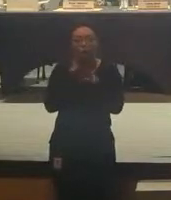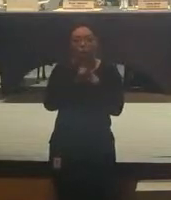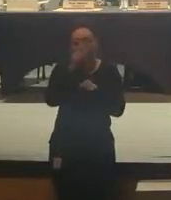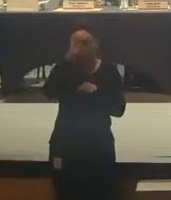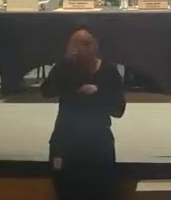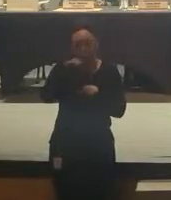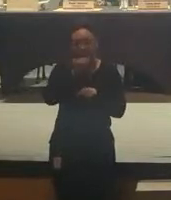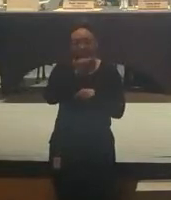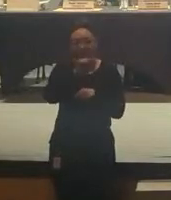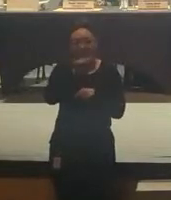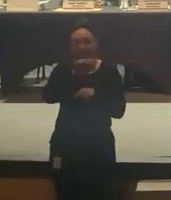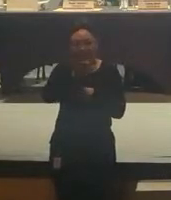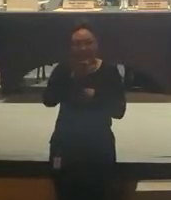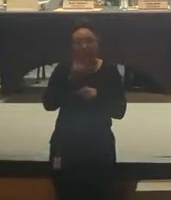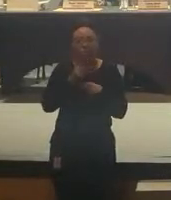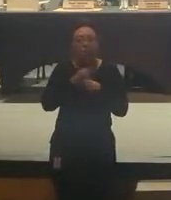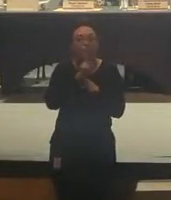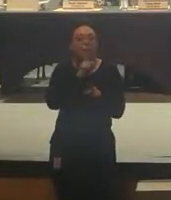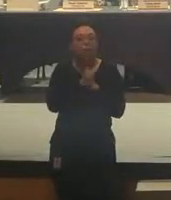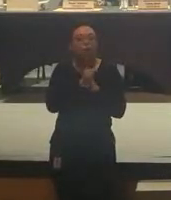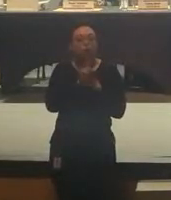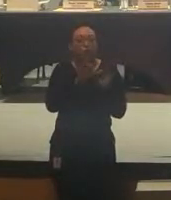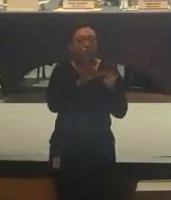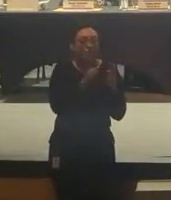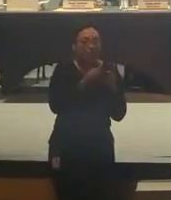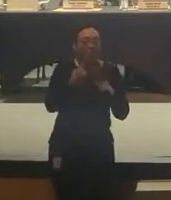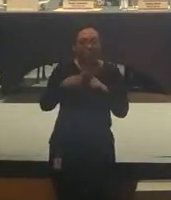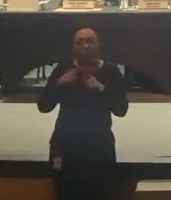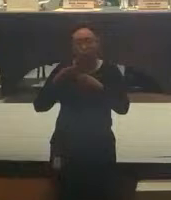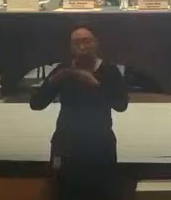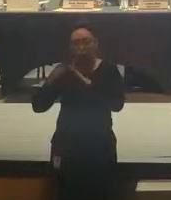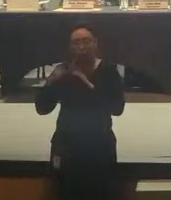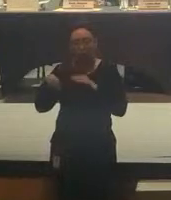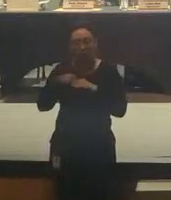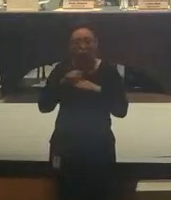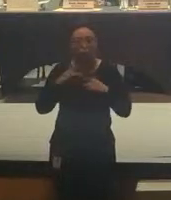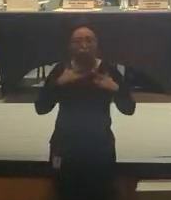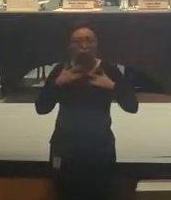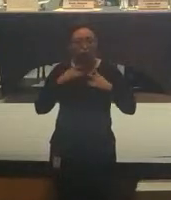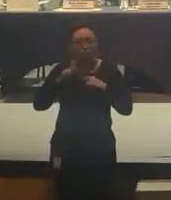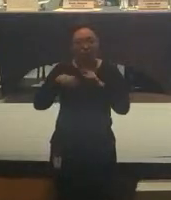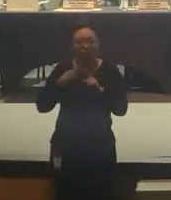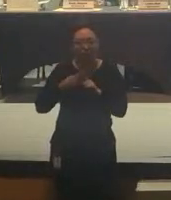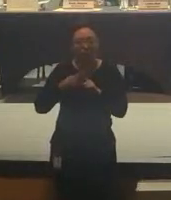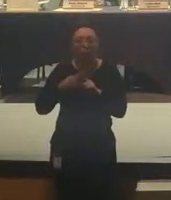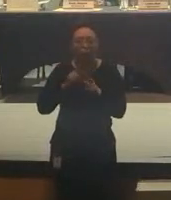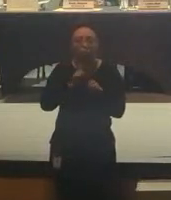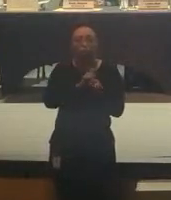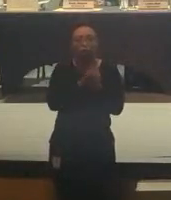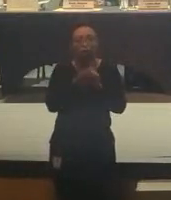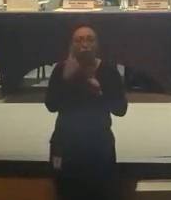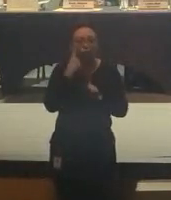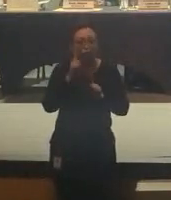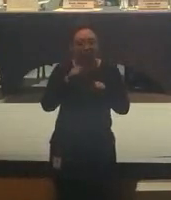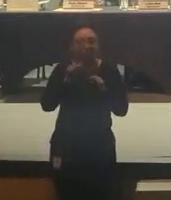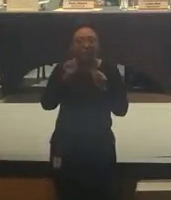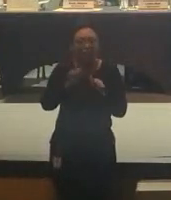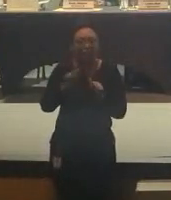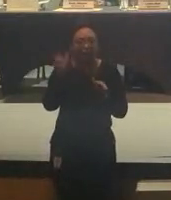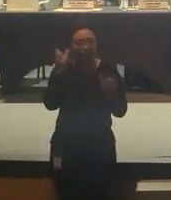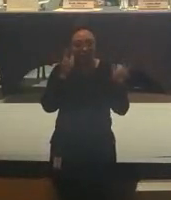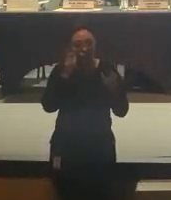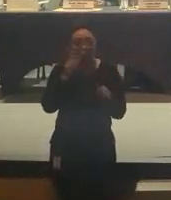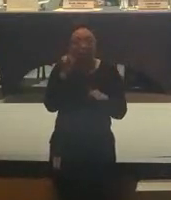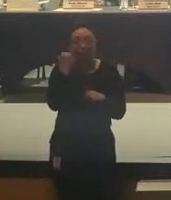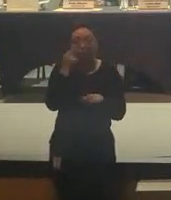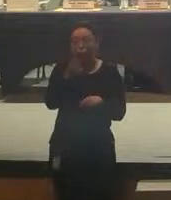as AZAC, to ensure that families and communities' concerns about attendance boundary changes can be heard. If